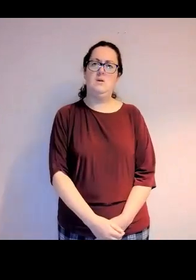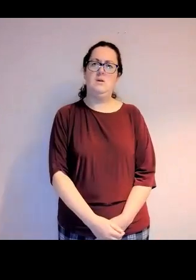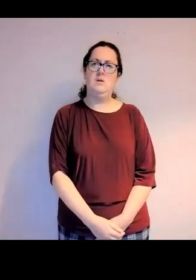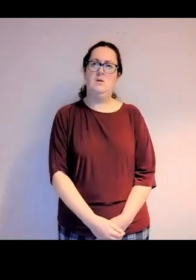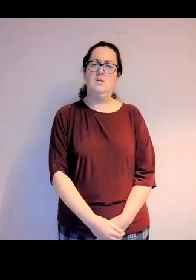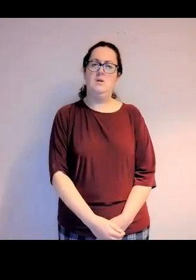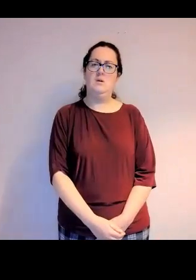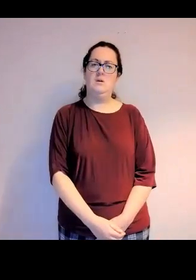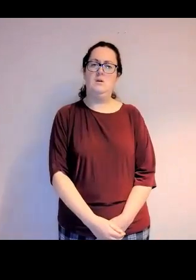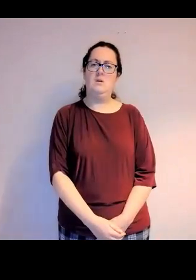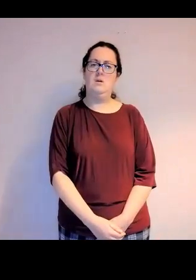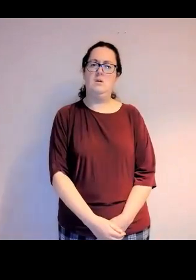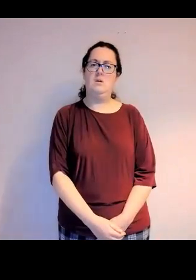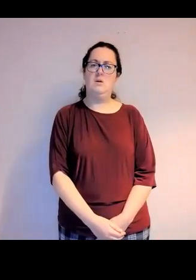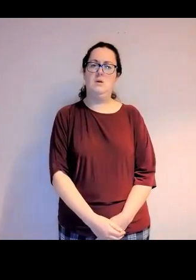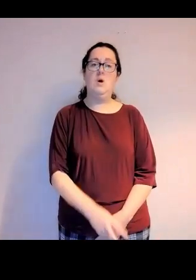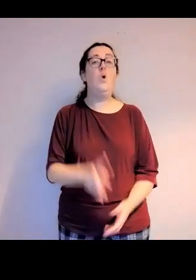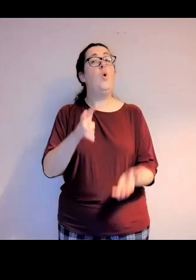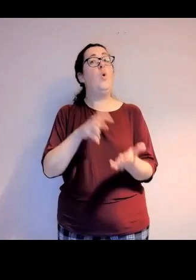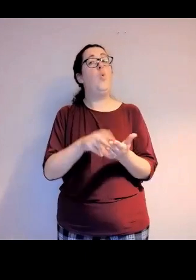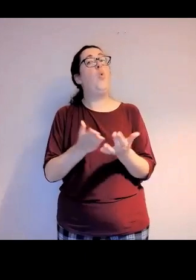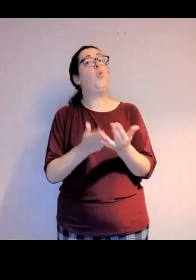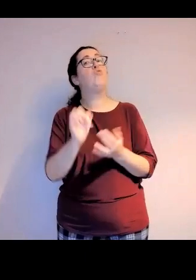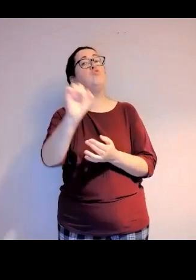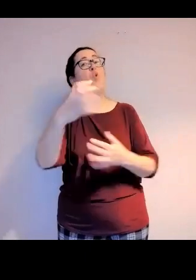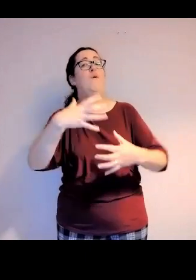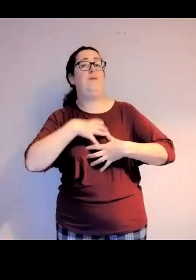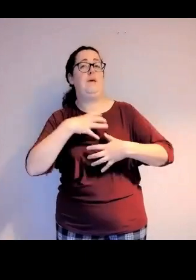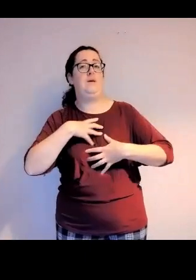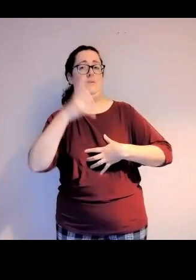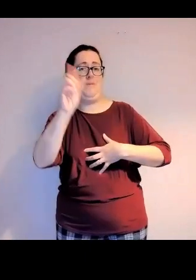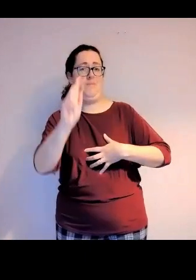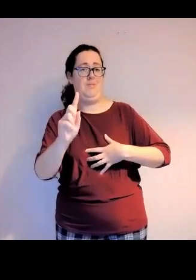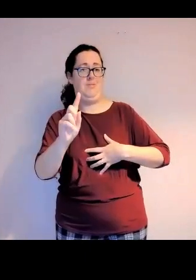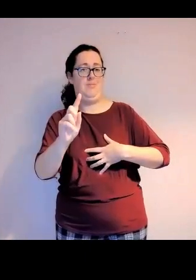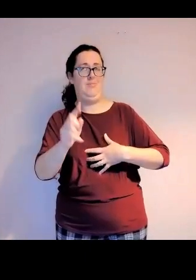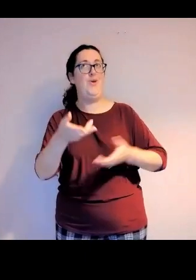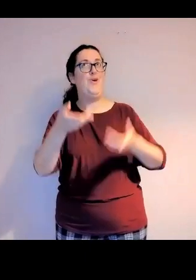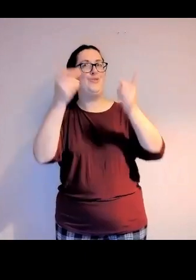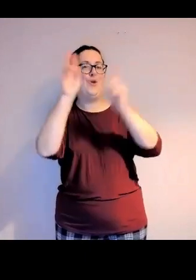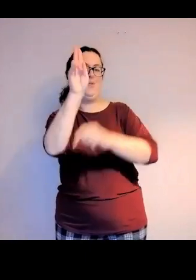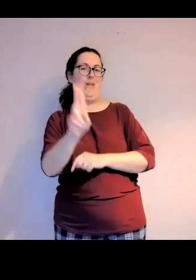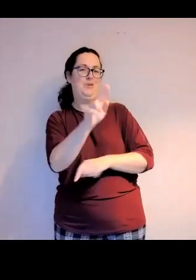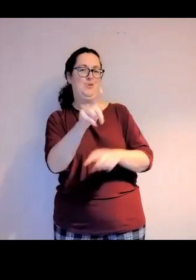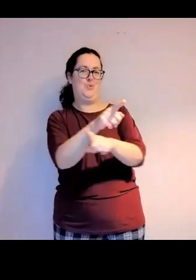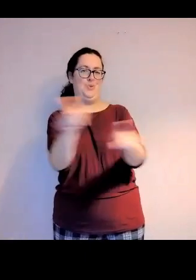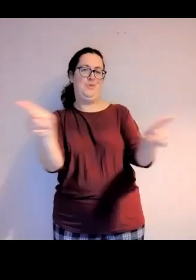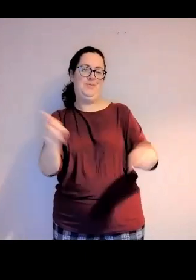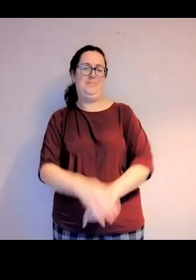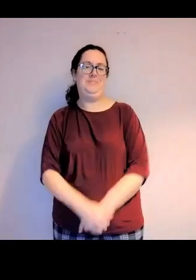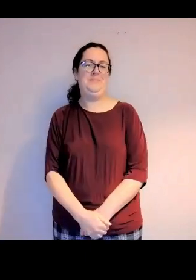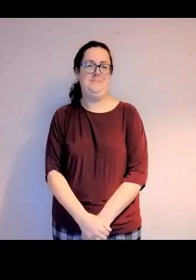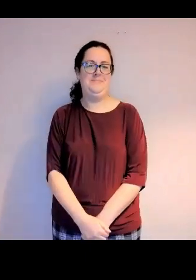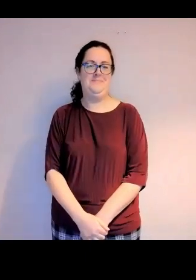Walk through your fears, people. God bless you. Thank you.